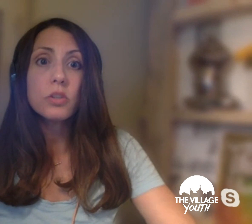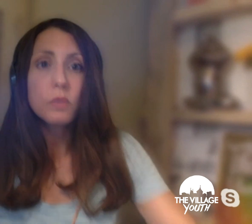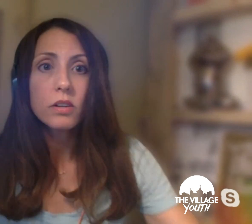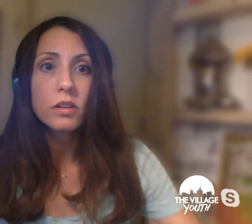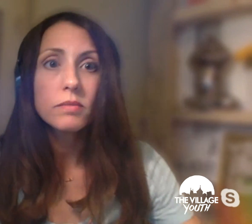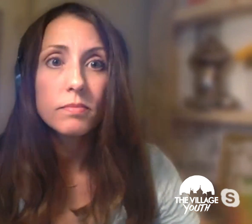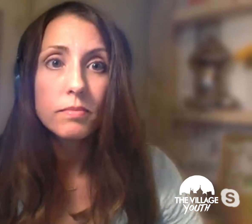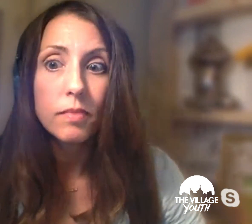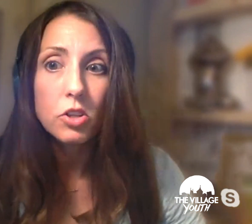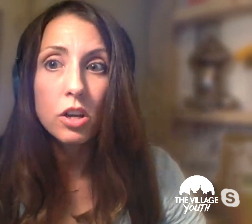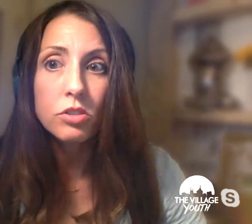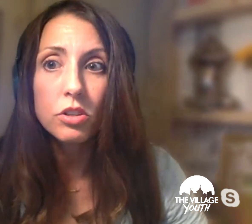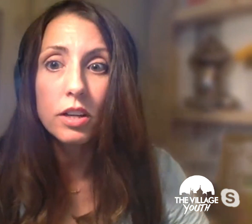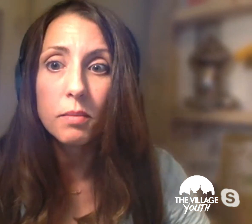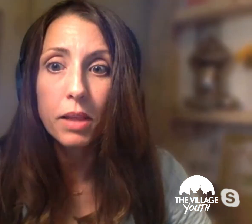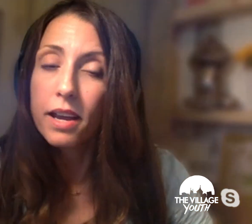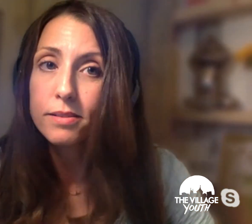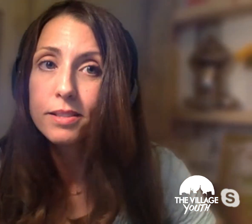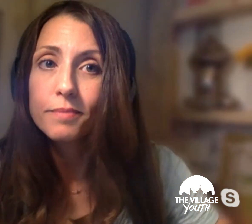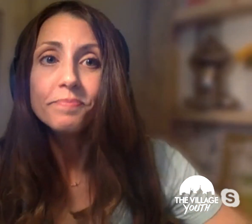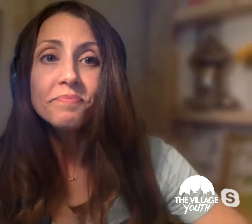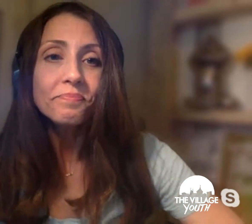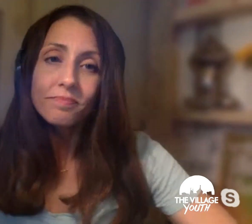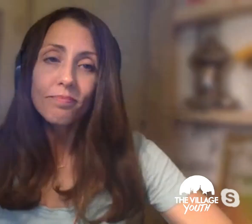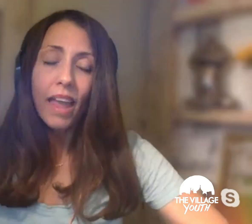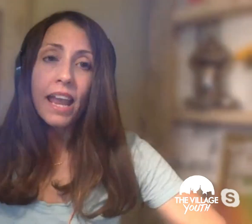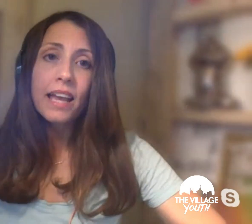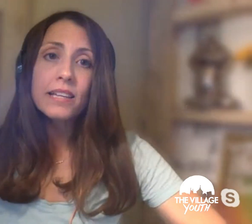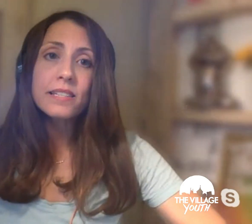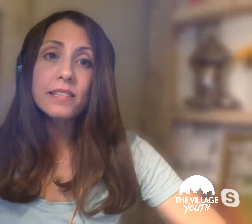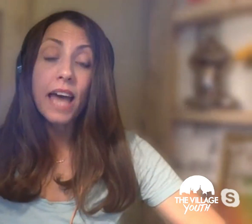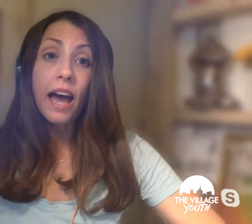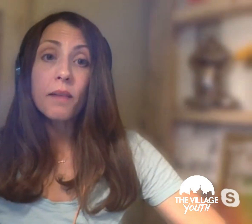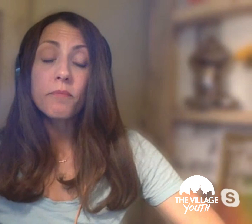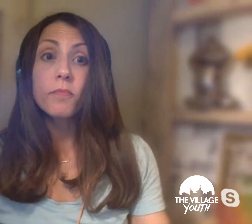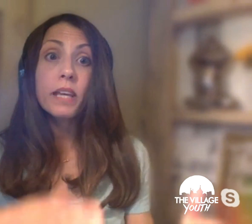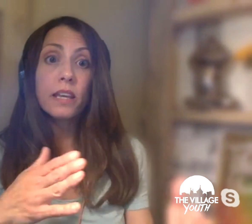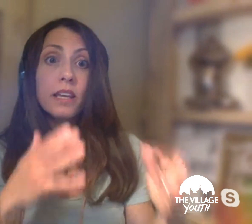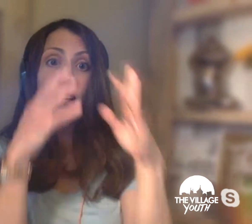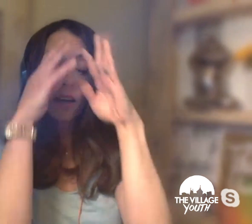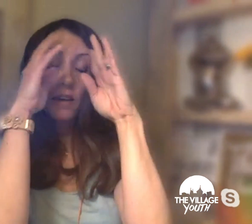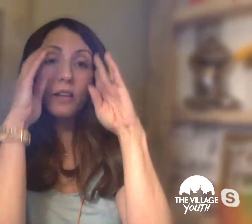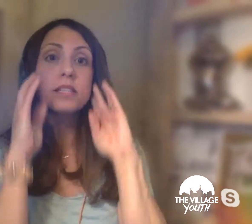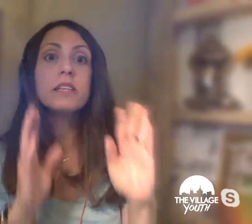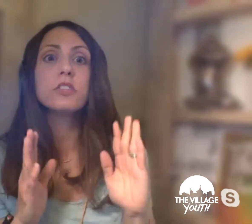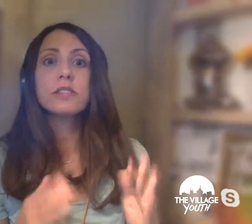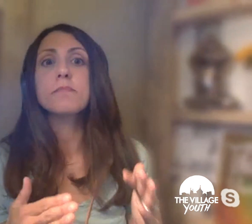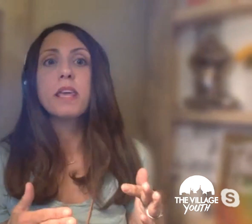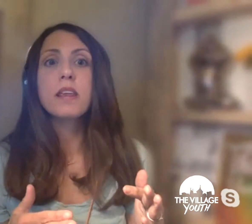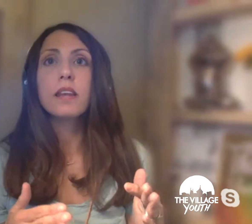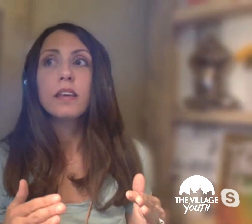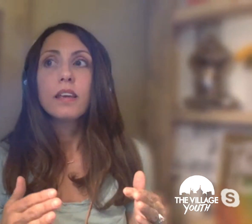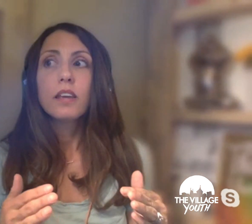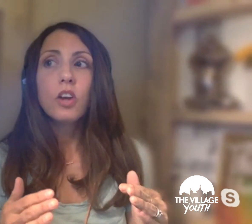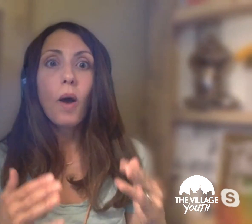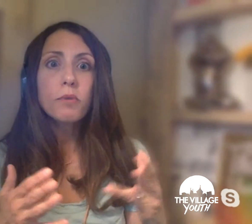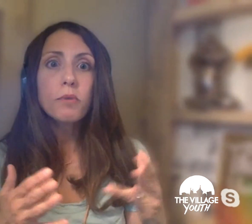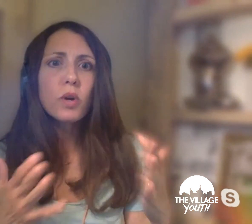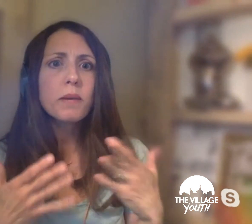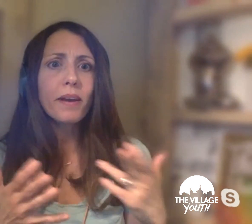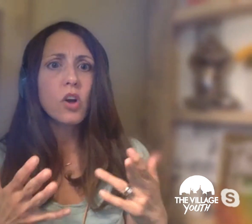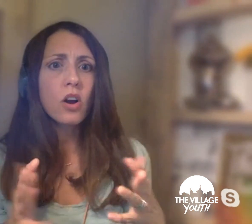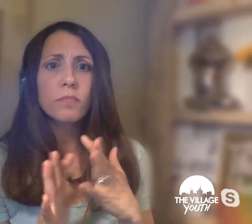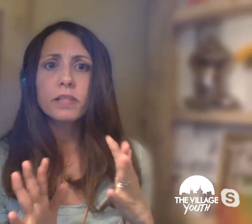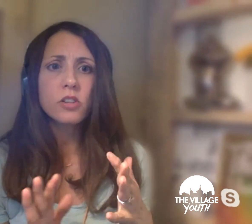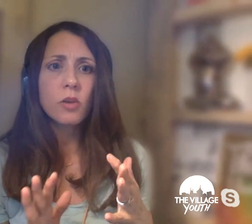need to shelter in place. And that, for me, didn't just mean, I was